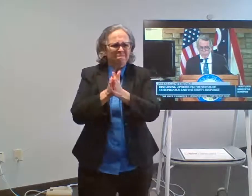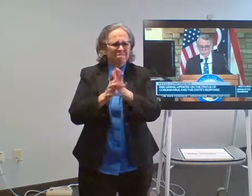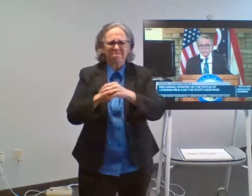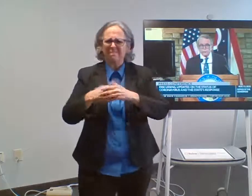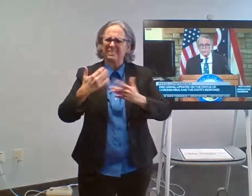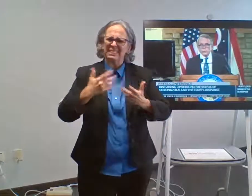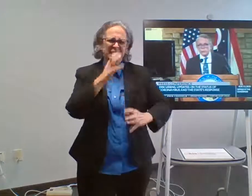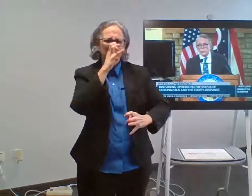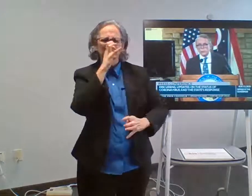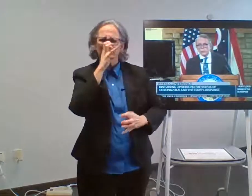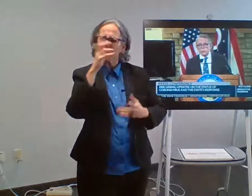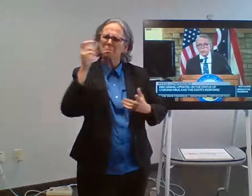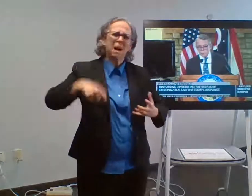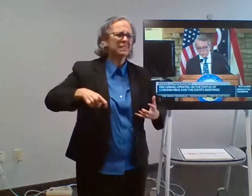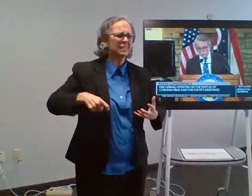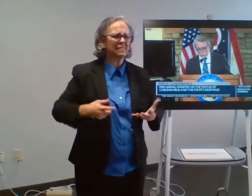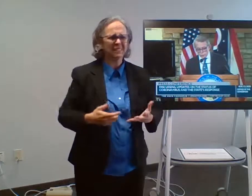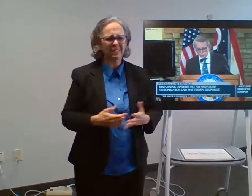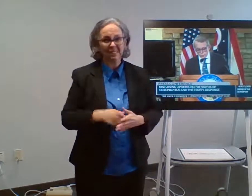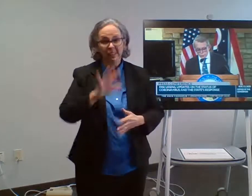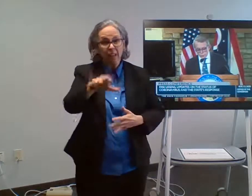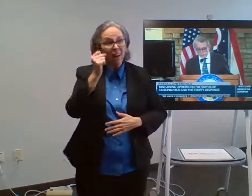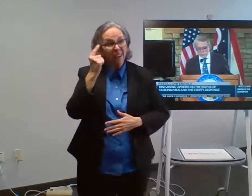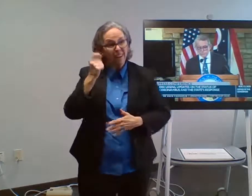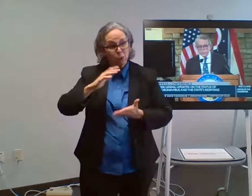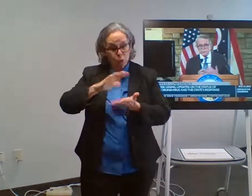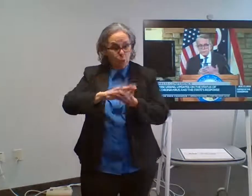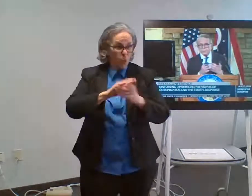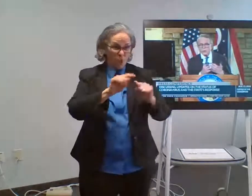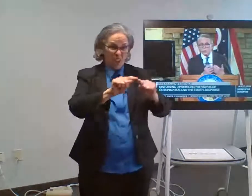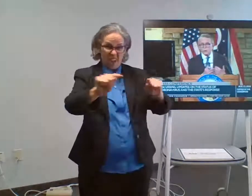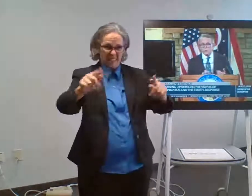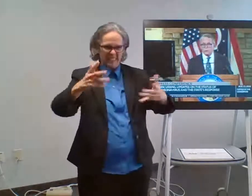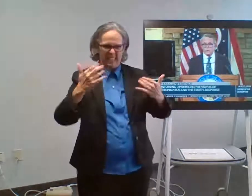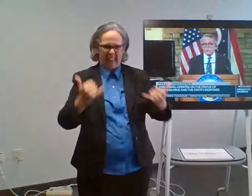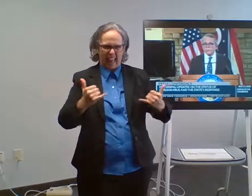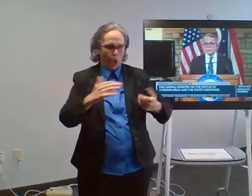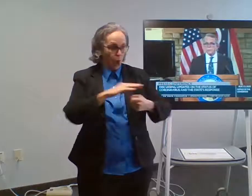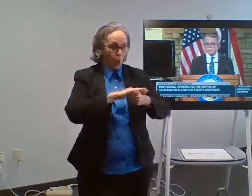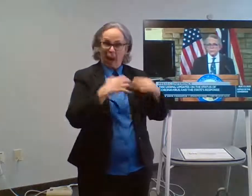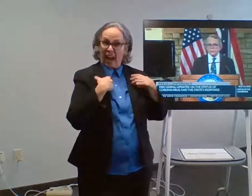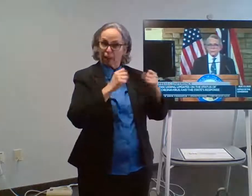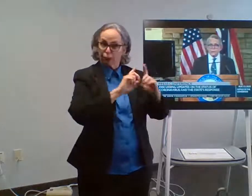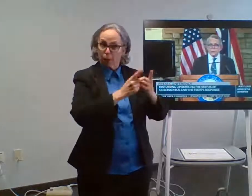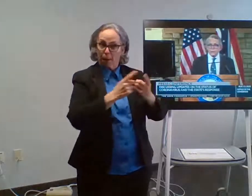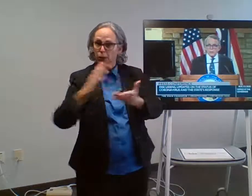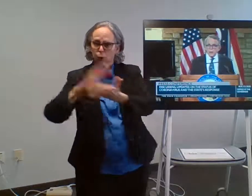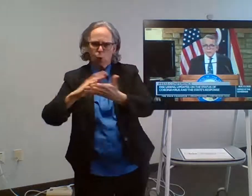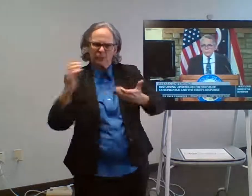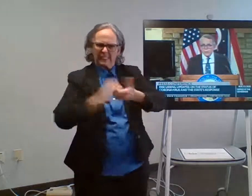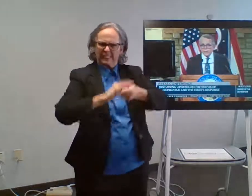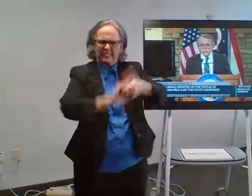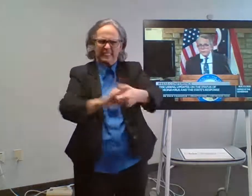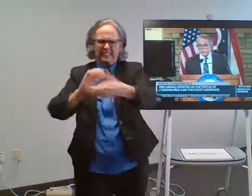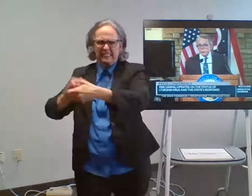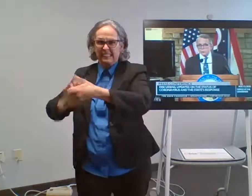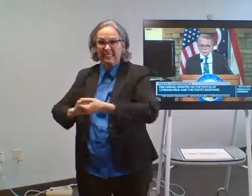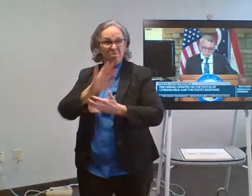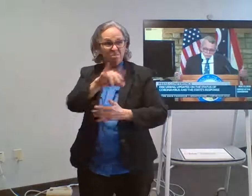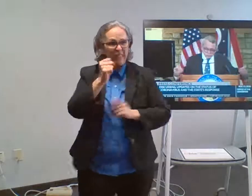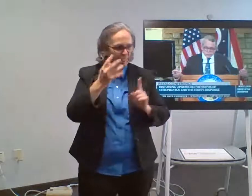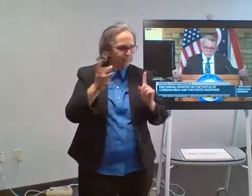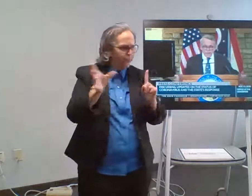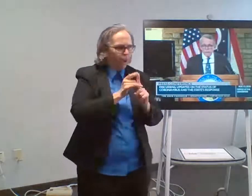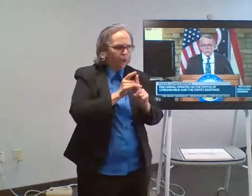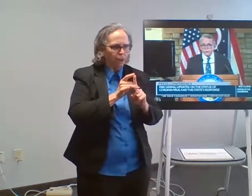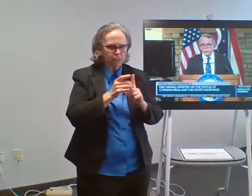working, I know the schools are working directly with their local health departments to stay very, very close so that once there's an outbreak in one of the schools,